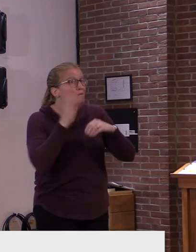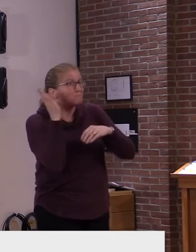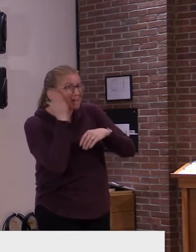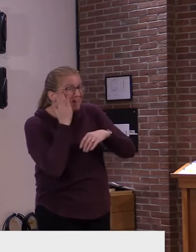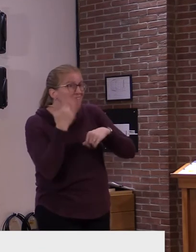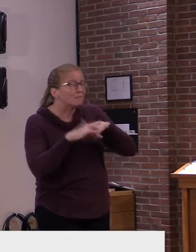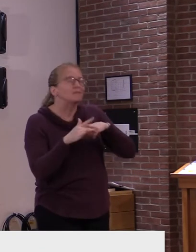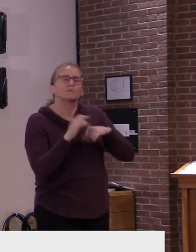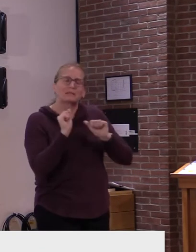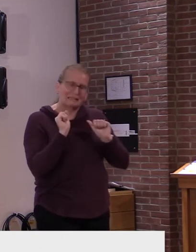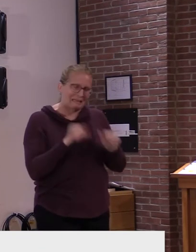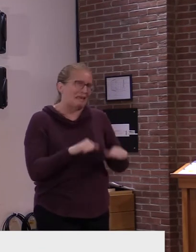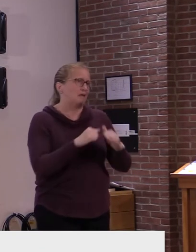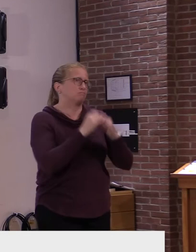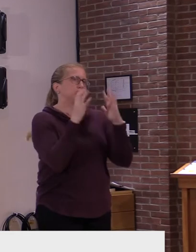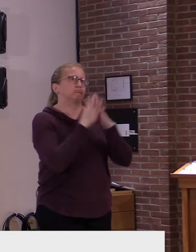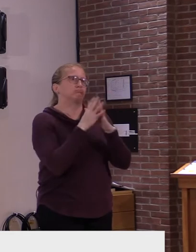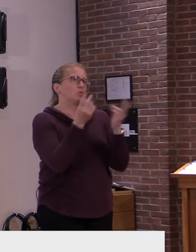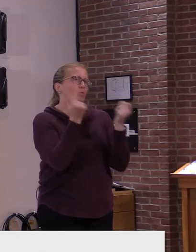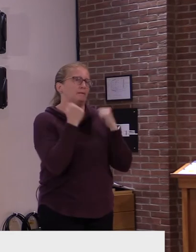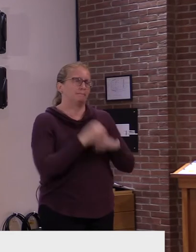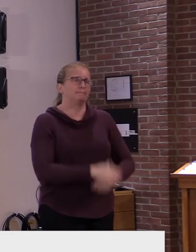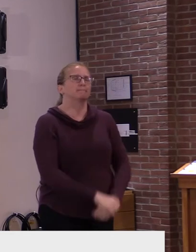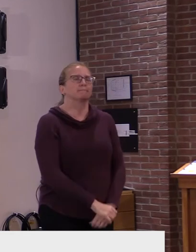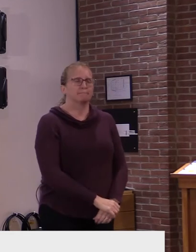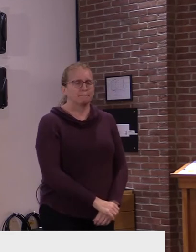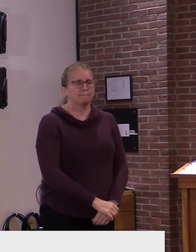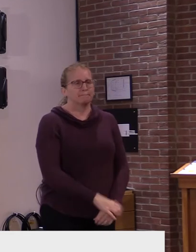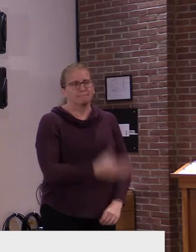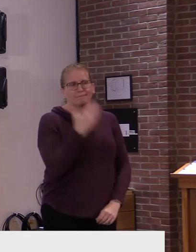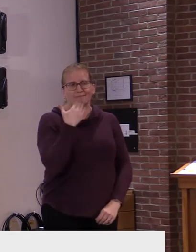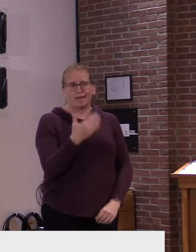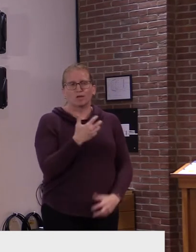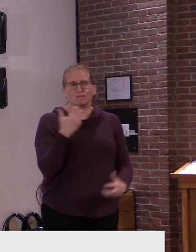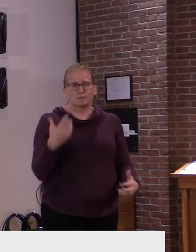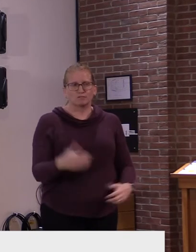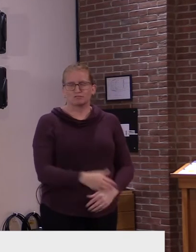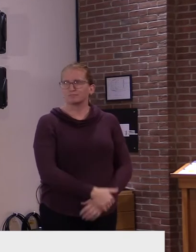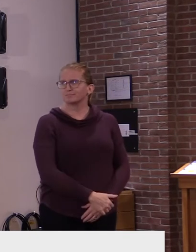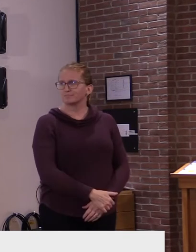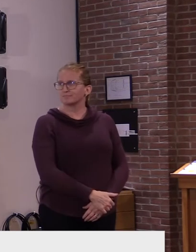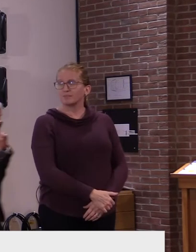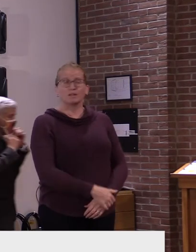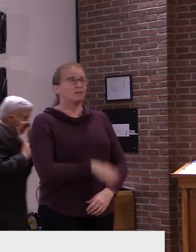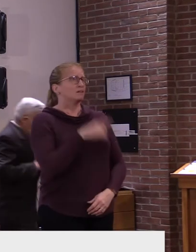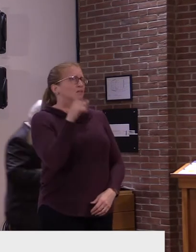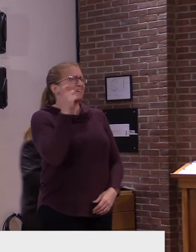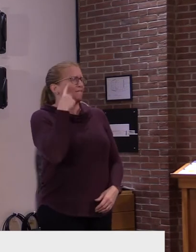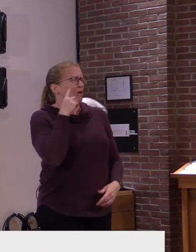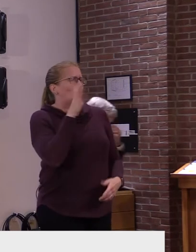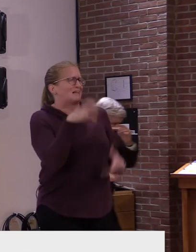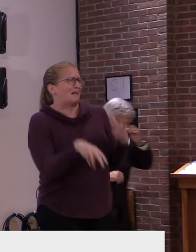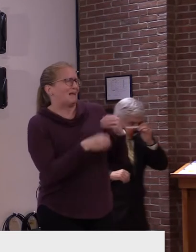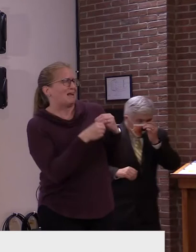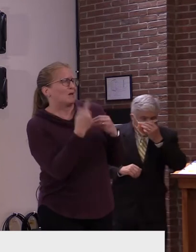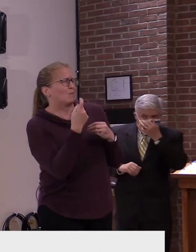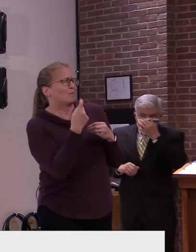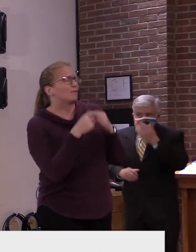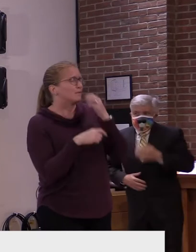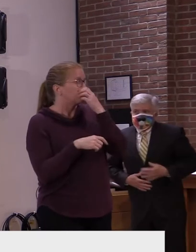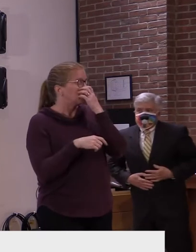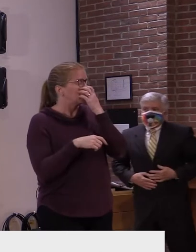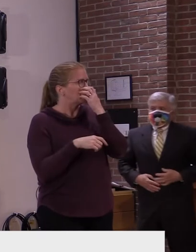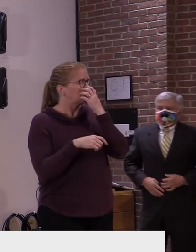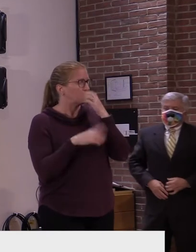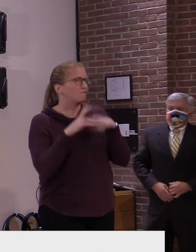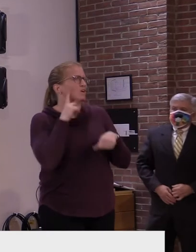to okay great thank you very much i could just i could just add one more thing uh in regards to